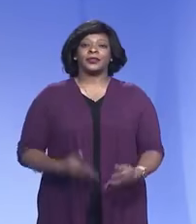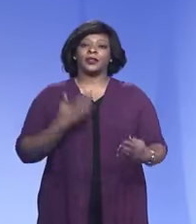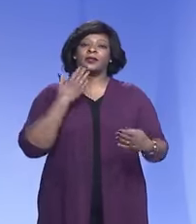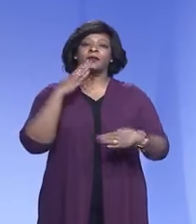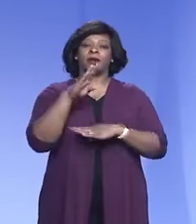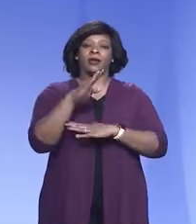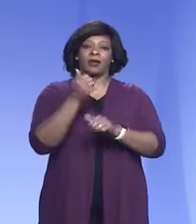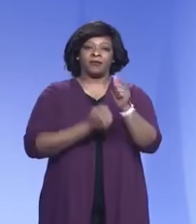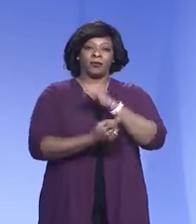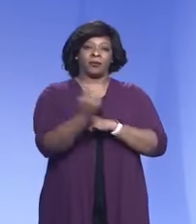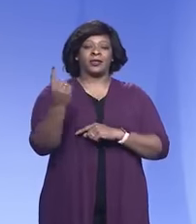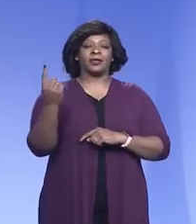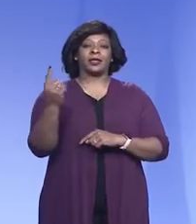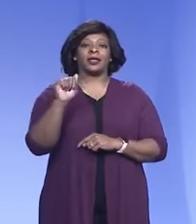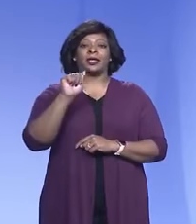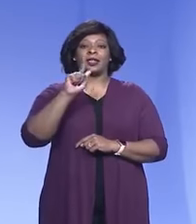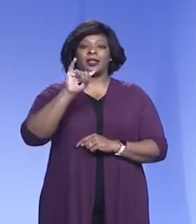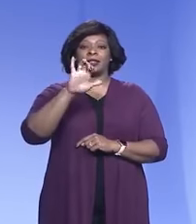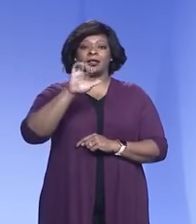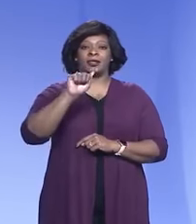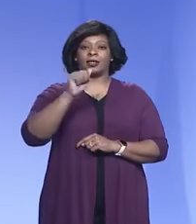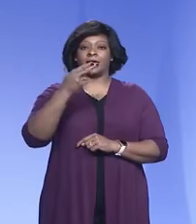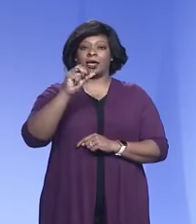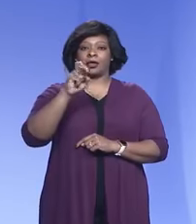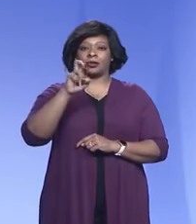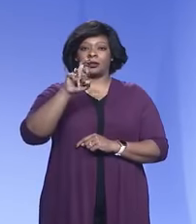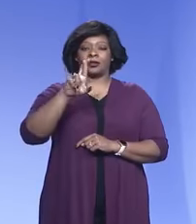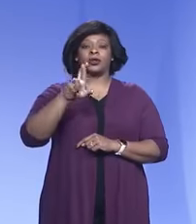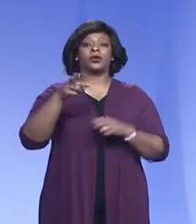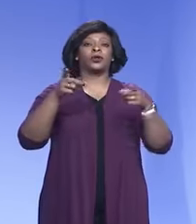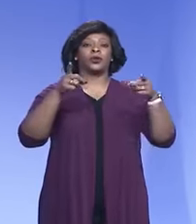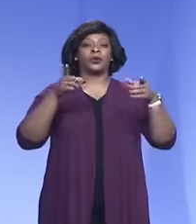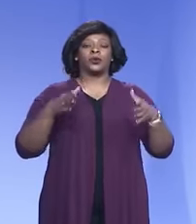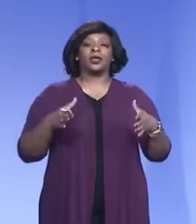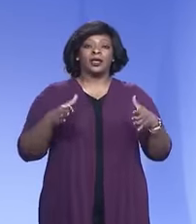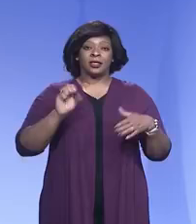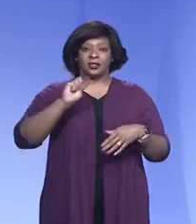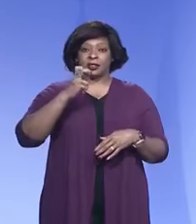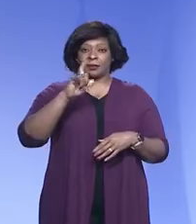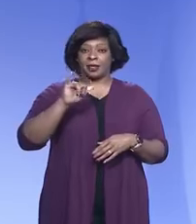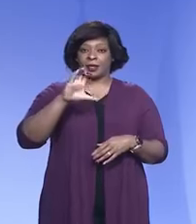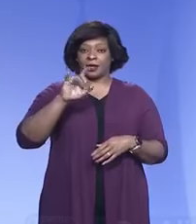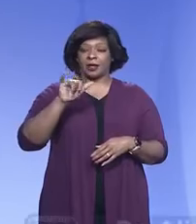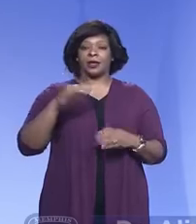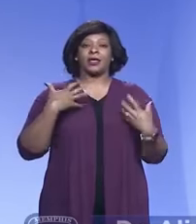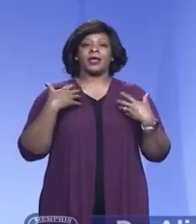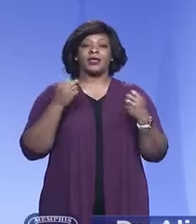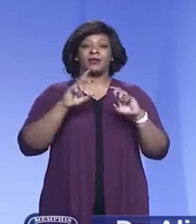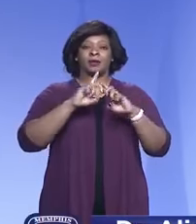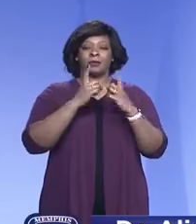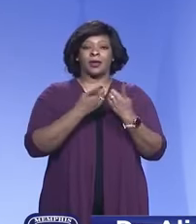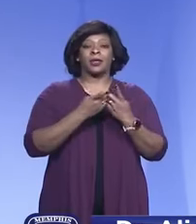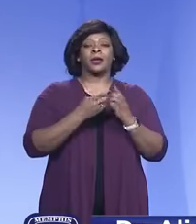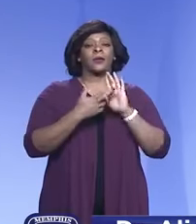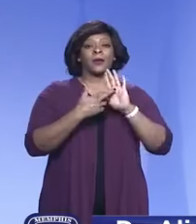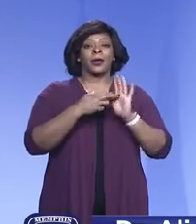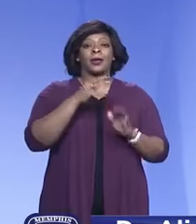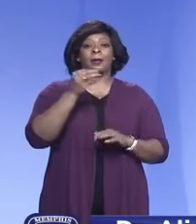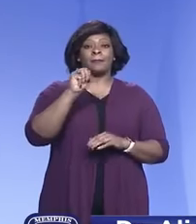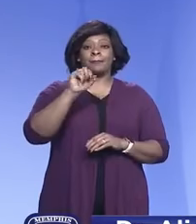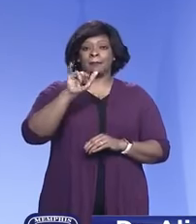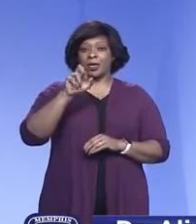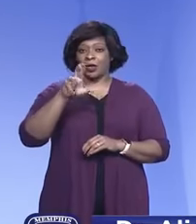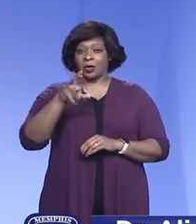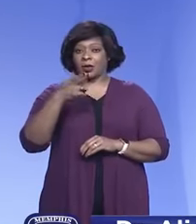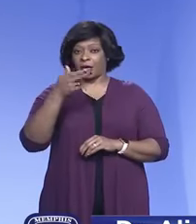Good afternoon, everyone. Alisa, Haushalter, Director of the Shelby County Health Department. And on behalf of Mayor Strickland and Mayor Harris, I want to welcome